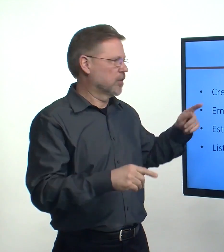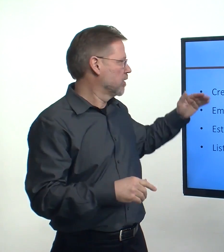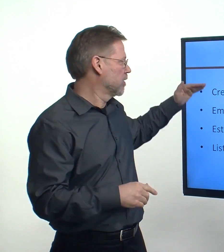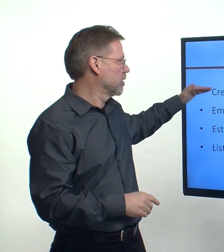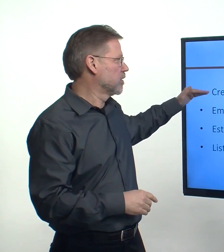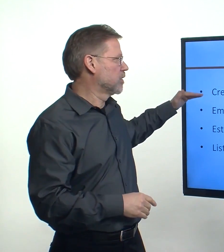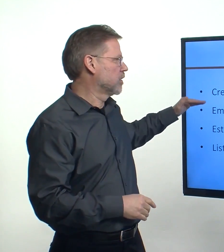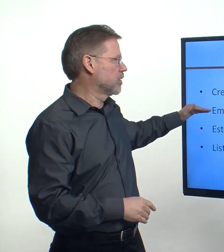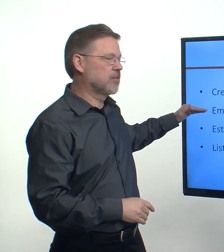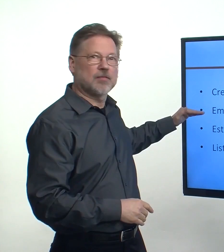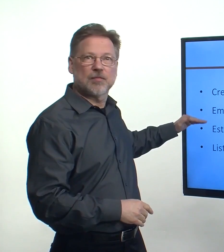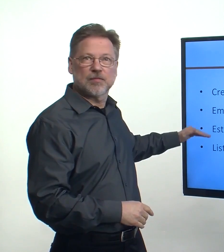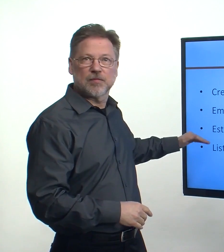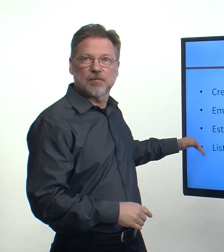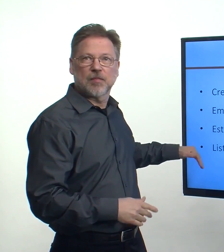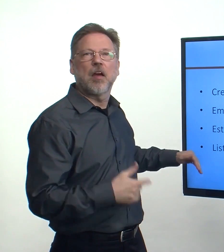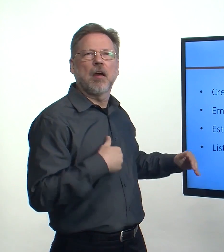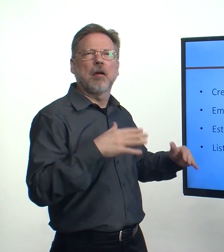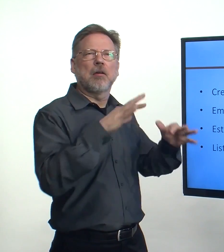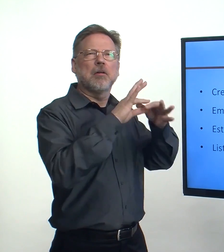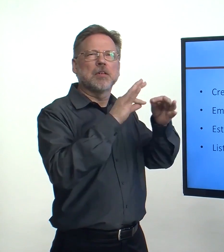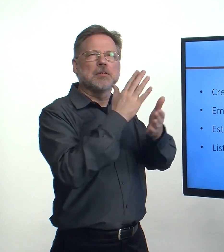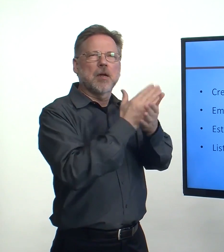I'll elaborate on them, starting with the first one.